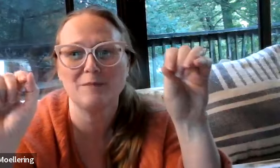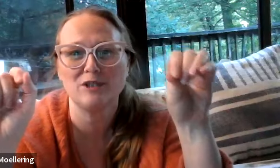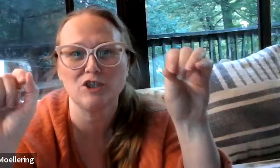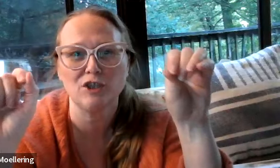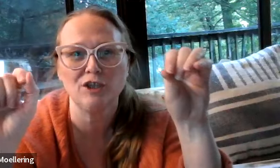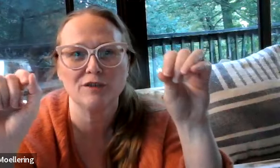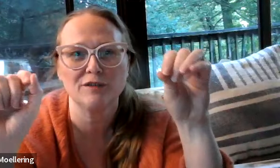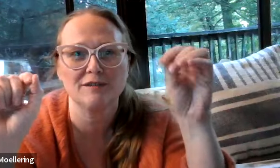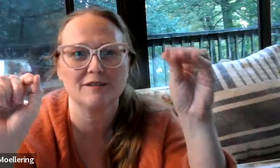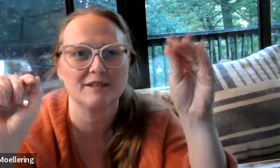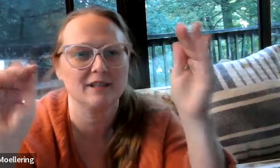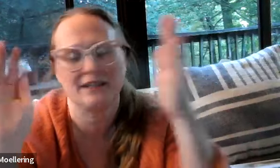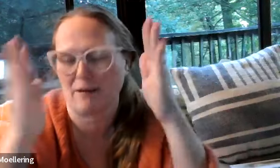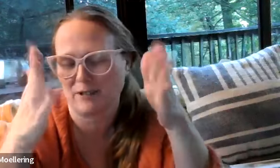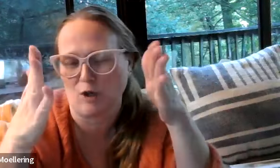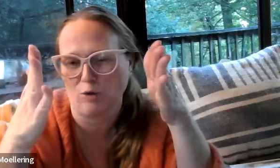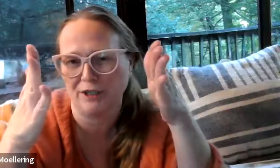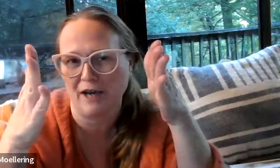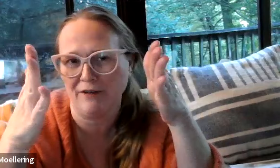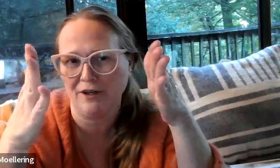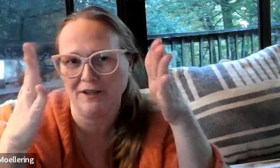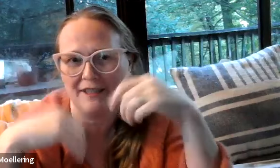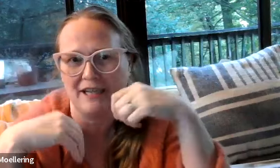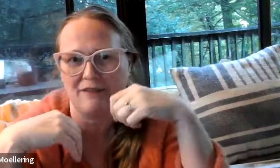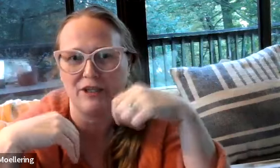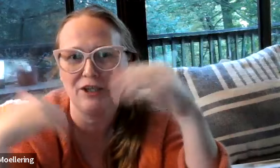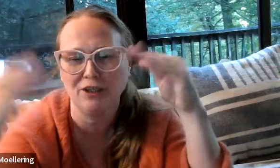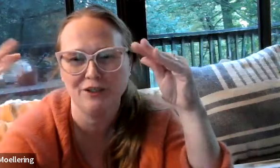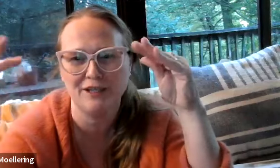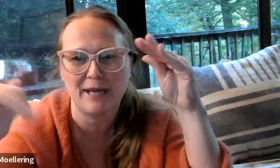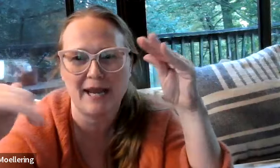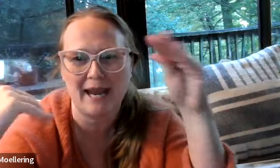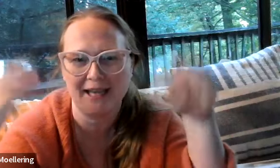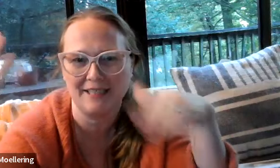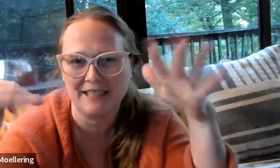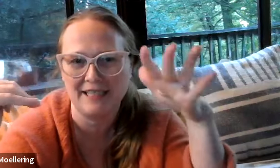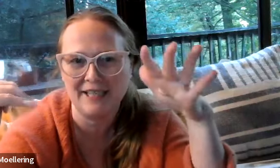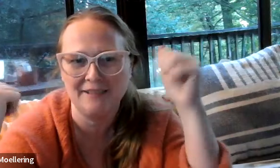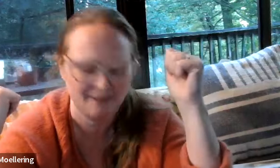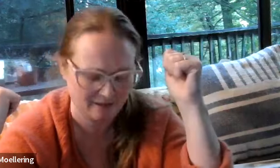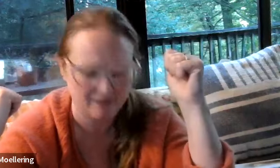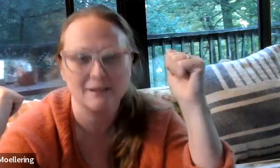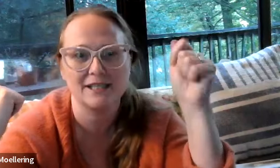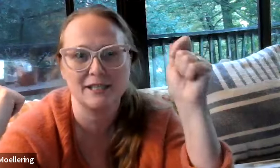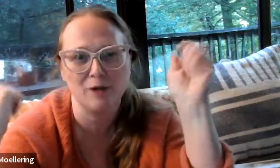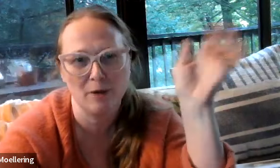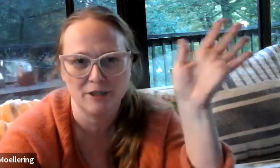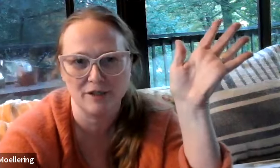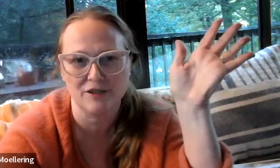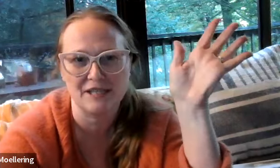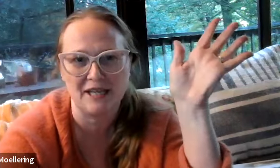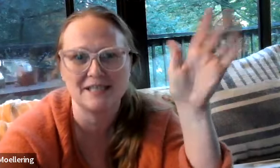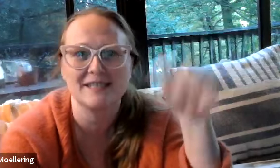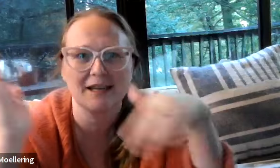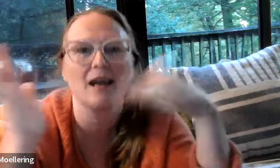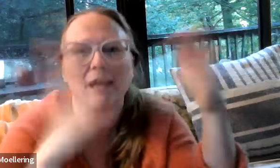be sure like that was the goal to cover. And then I figured if we added anything like 0 or dollars and cents, I